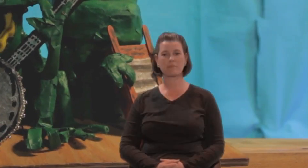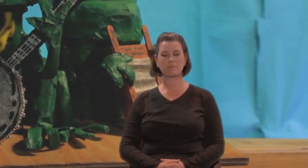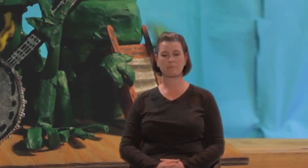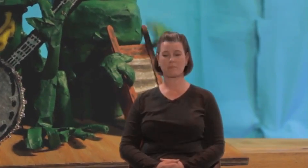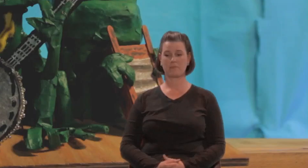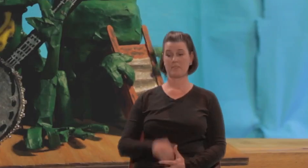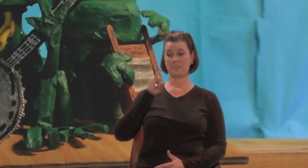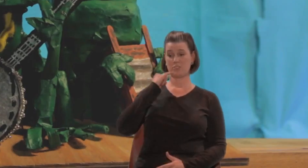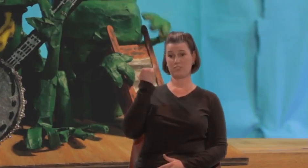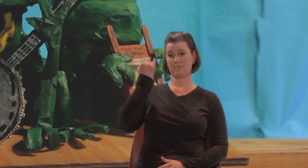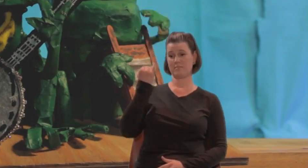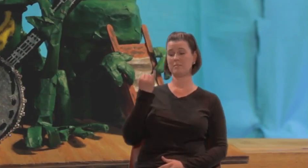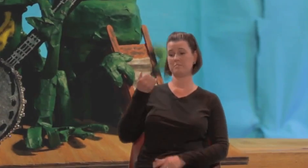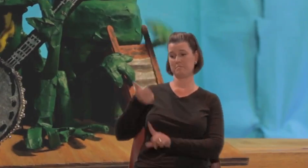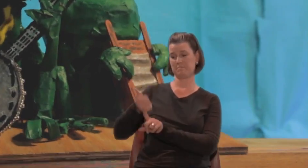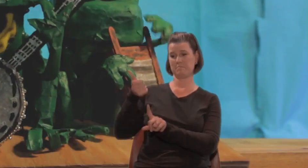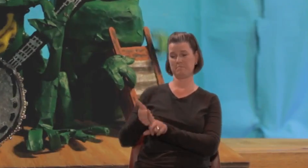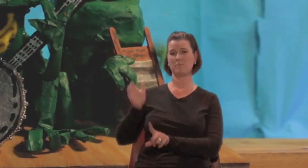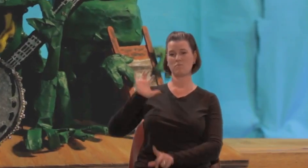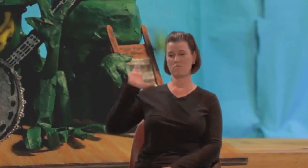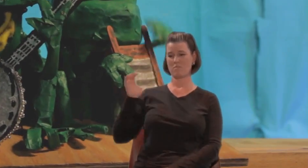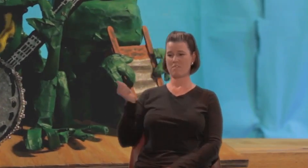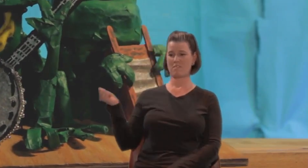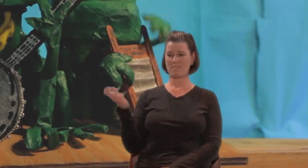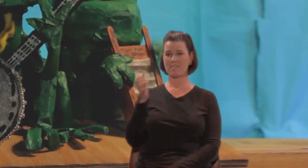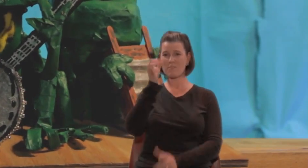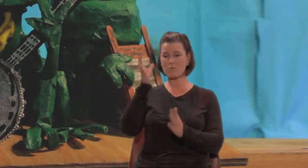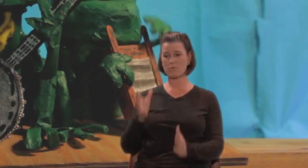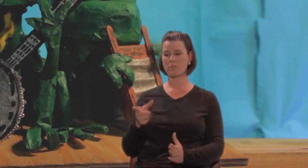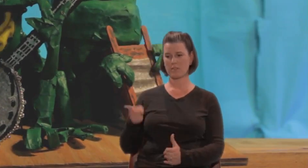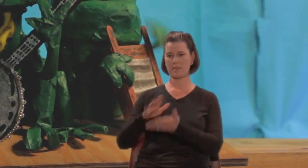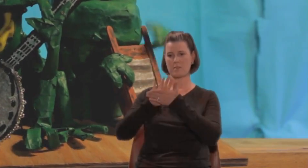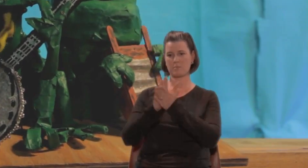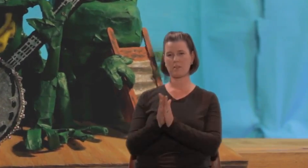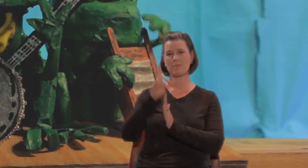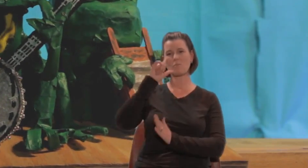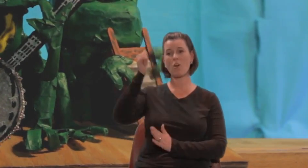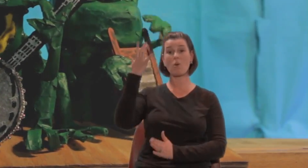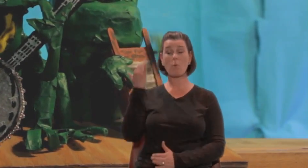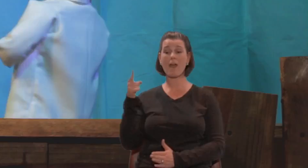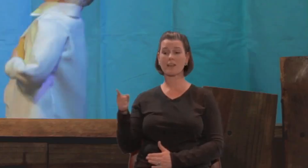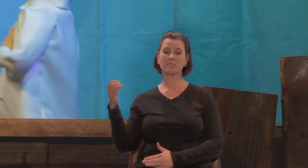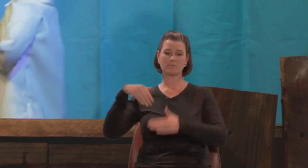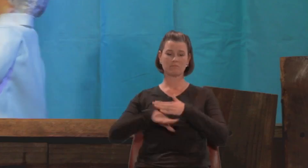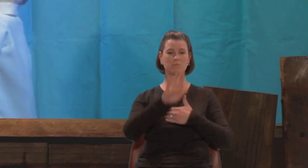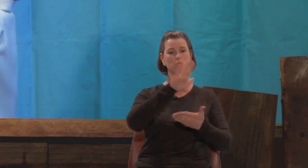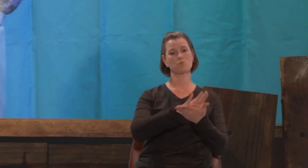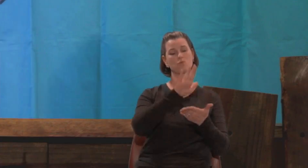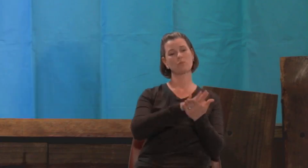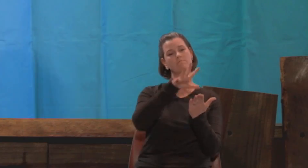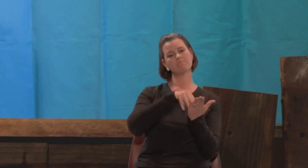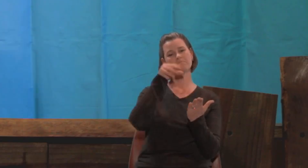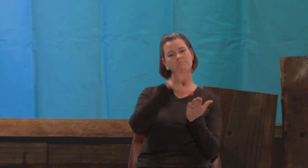Oh, Jim Smiley once was a gambling fool. He got a lot smarter 'cause he went right back to school.